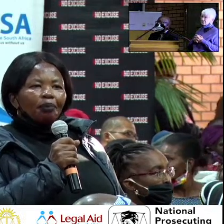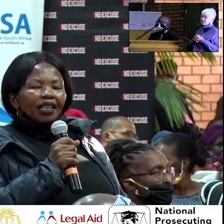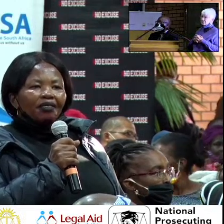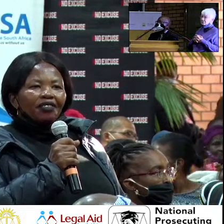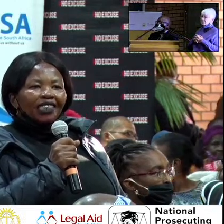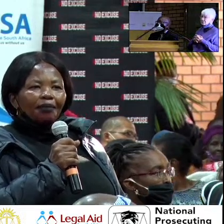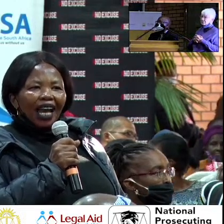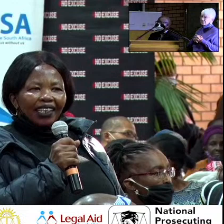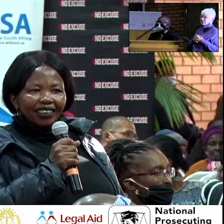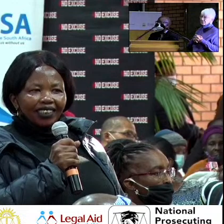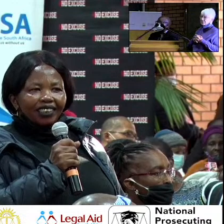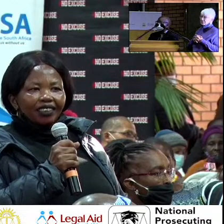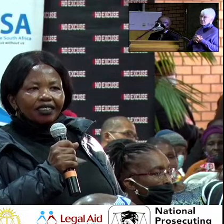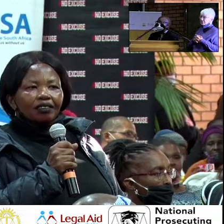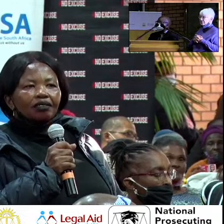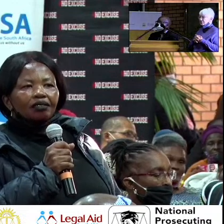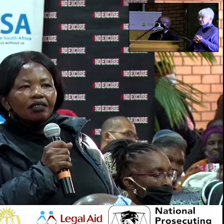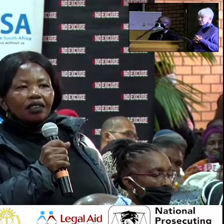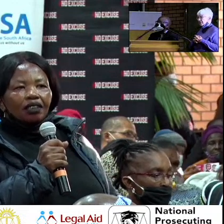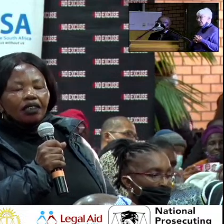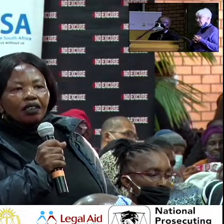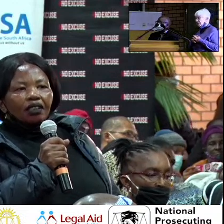are being victimized.